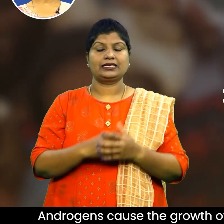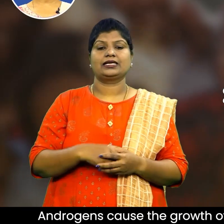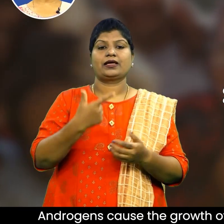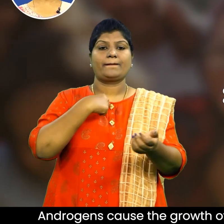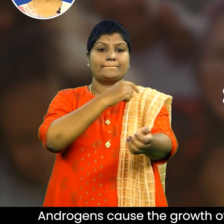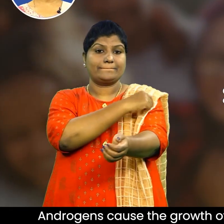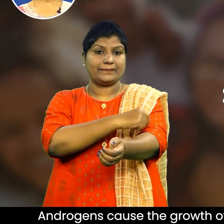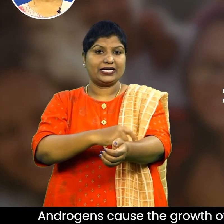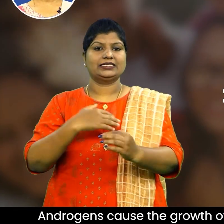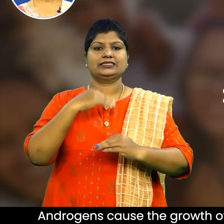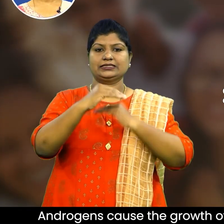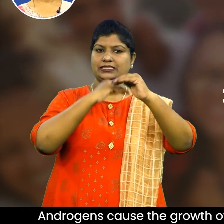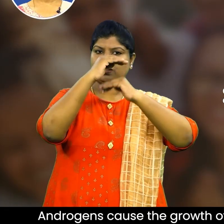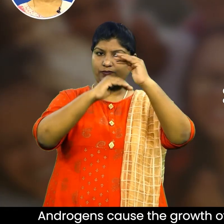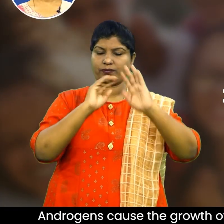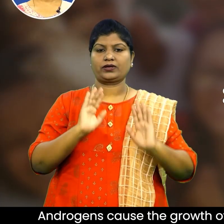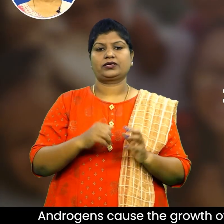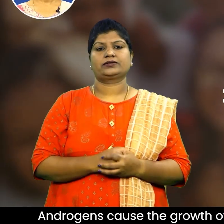muscle development,